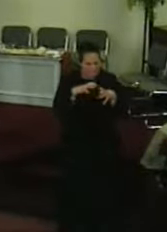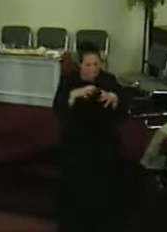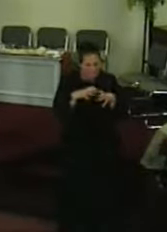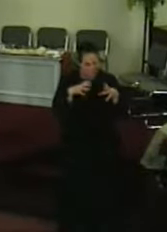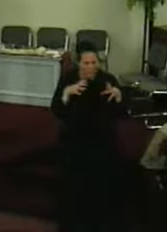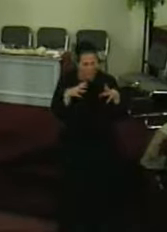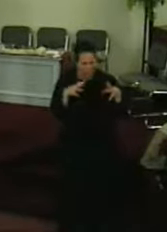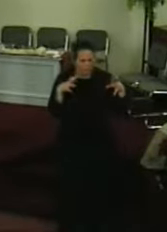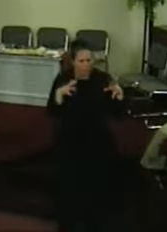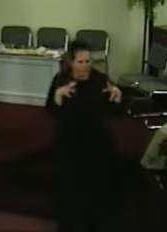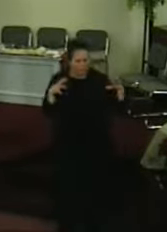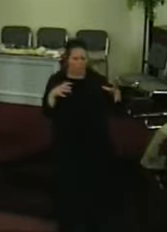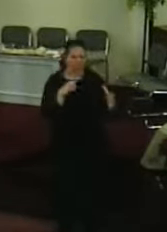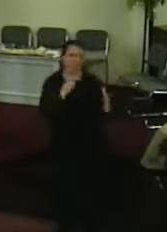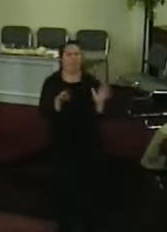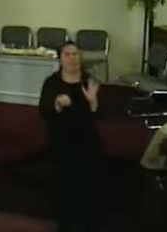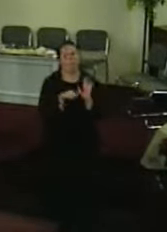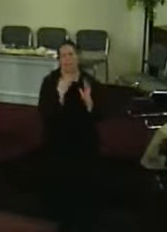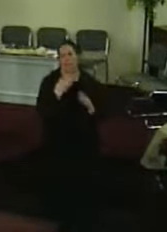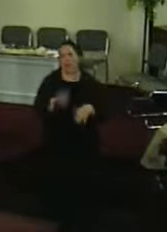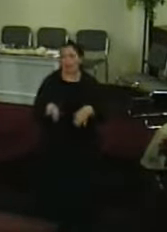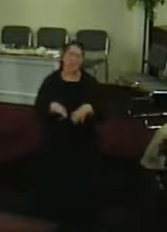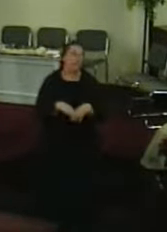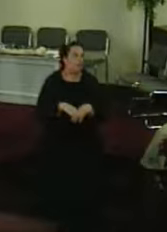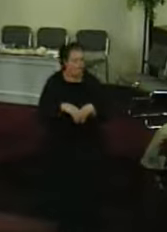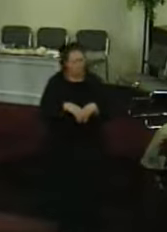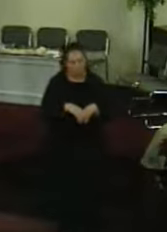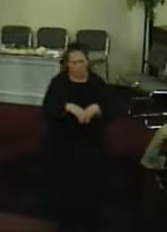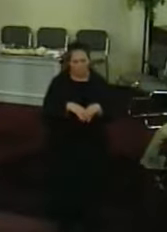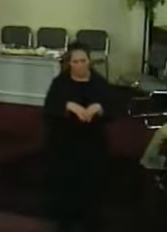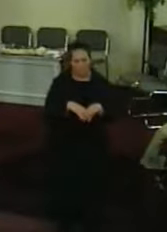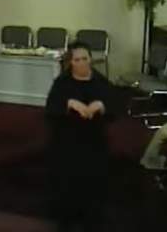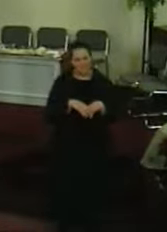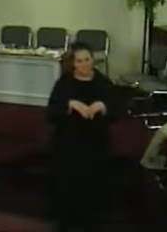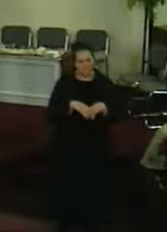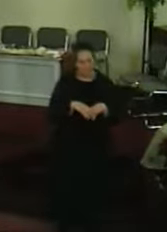bad. Oh, a little more power.